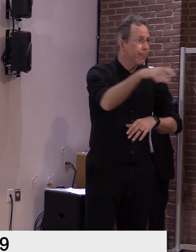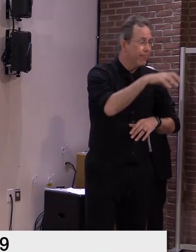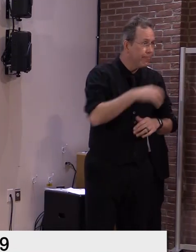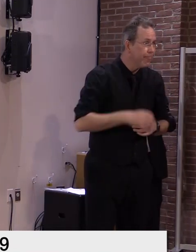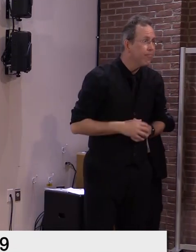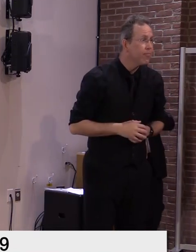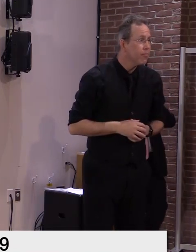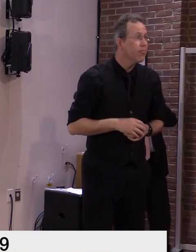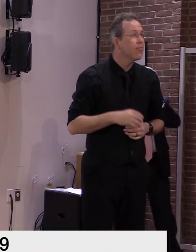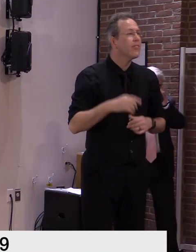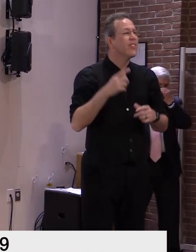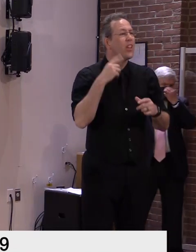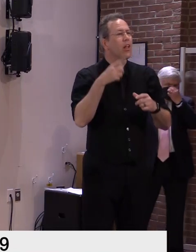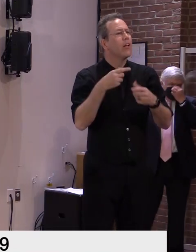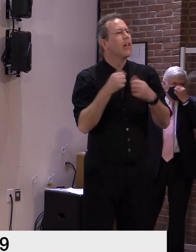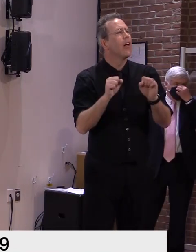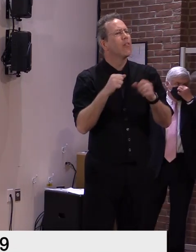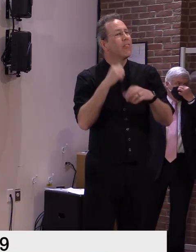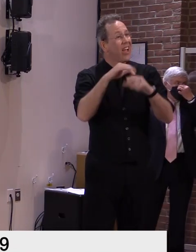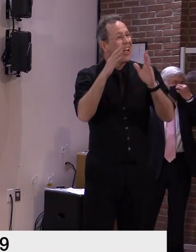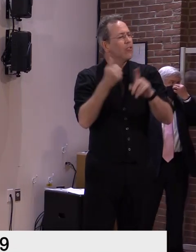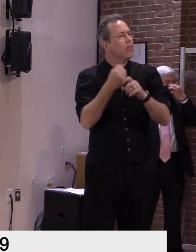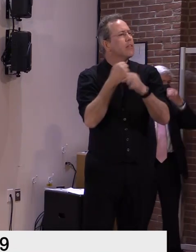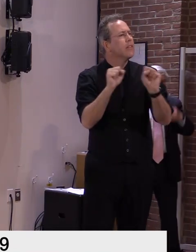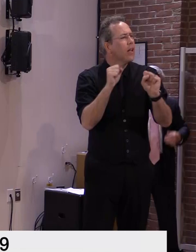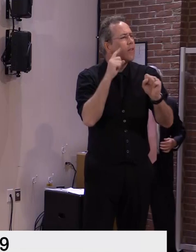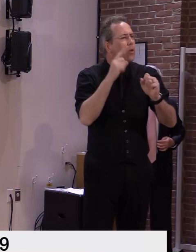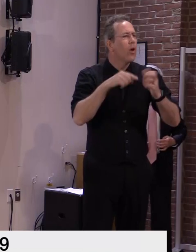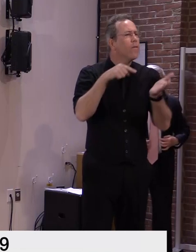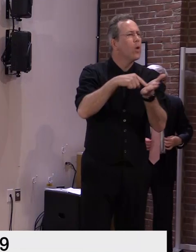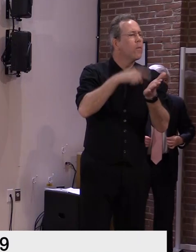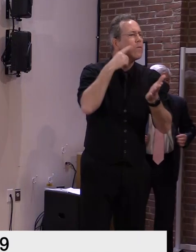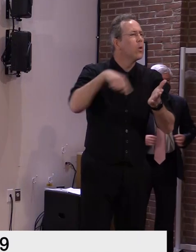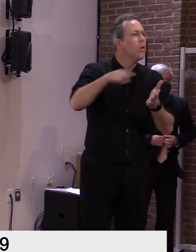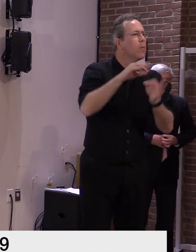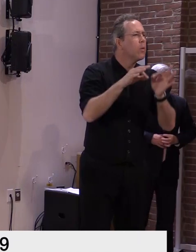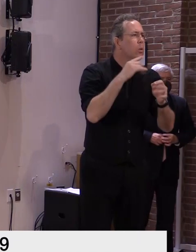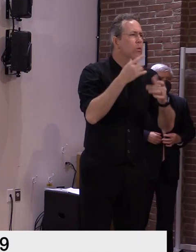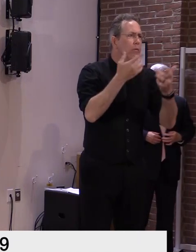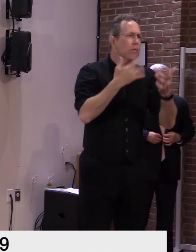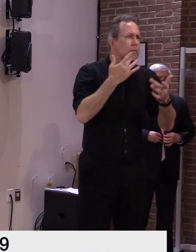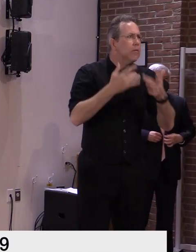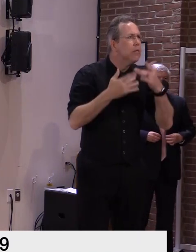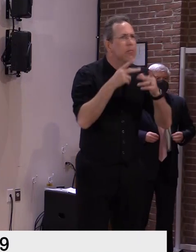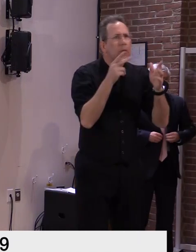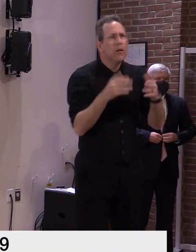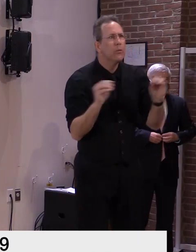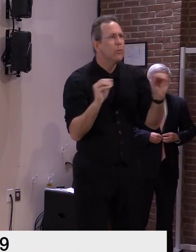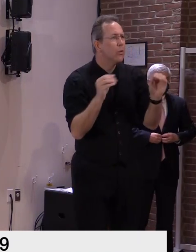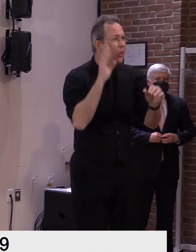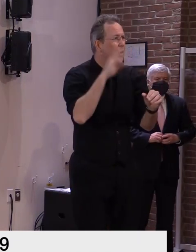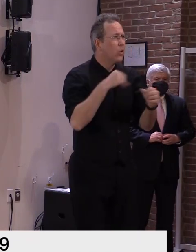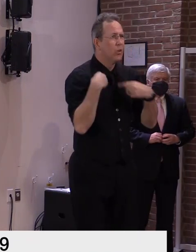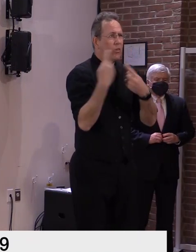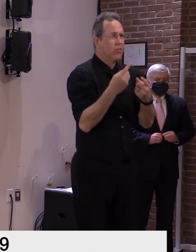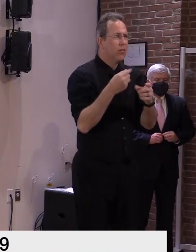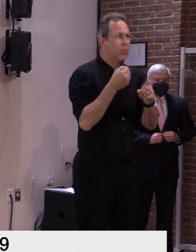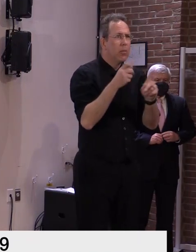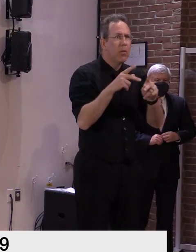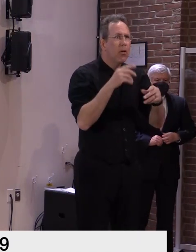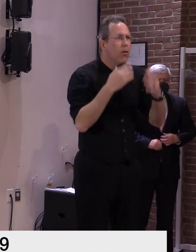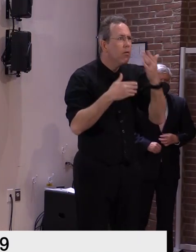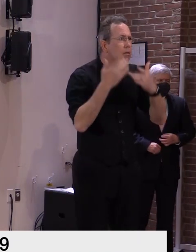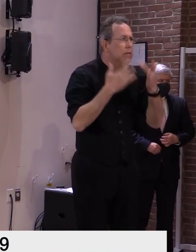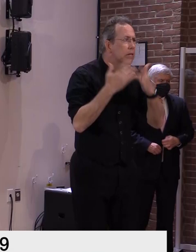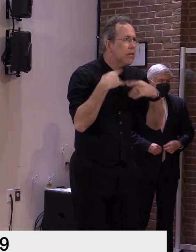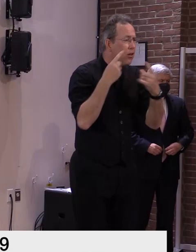and affordable housing is another area of need that we've struggled with and has been a regular topic in Montpelier and communities